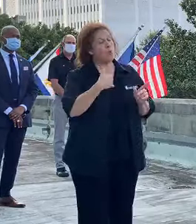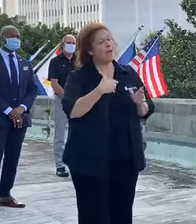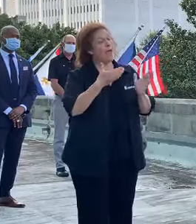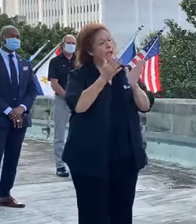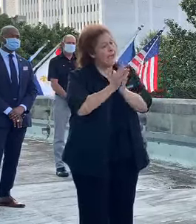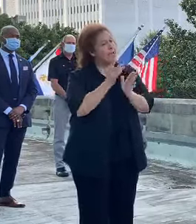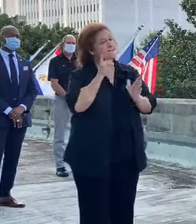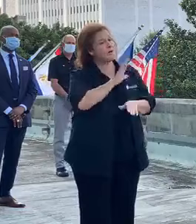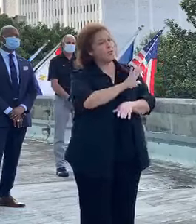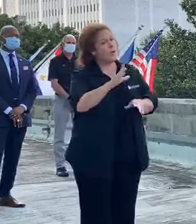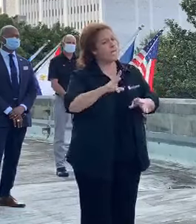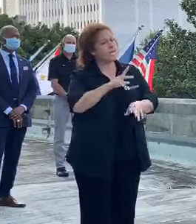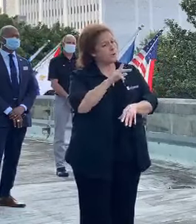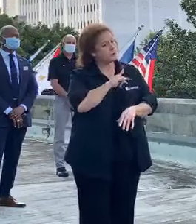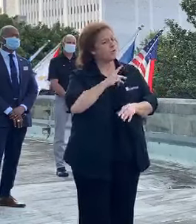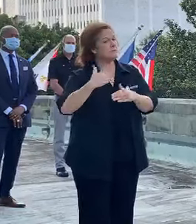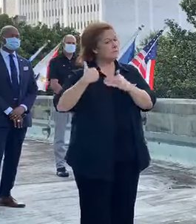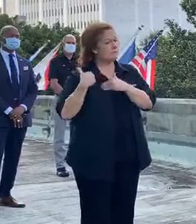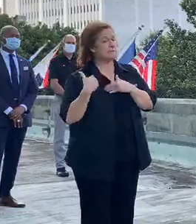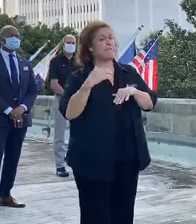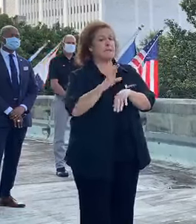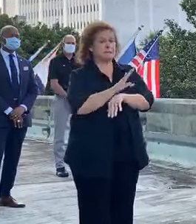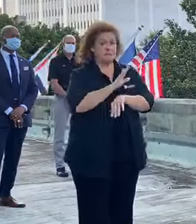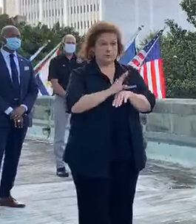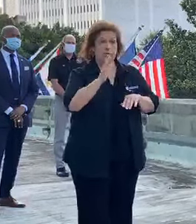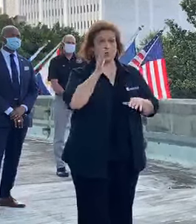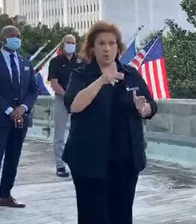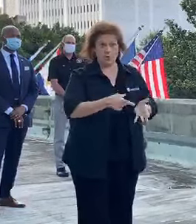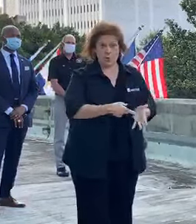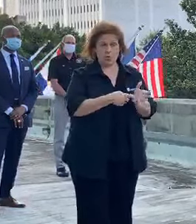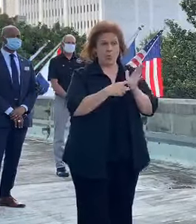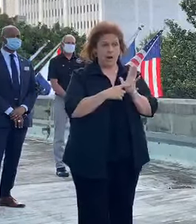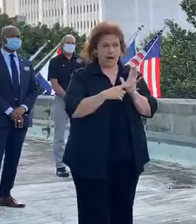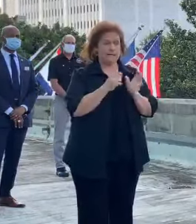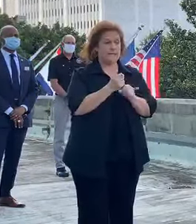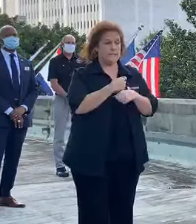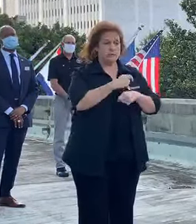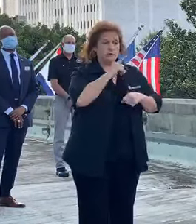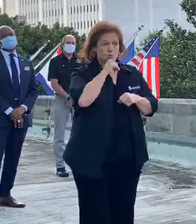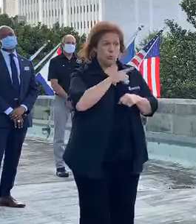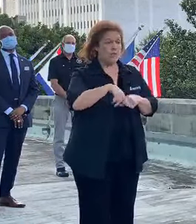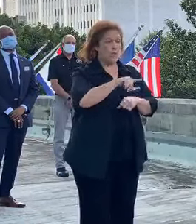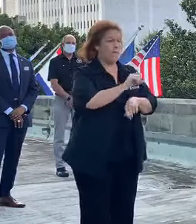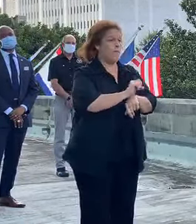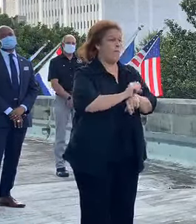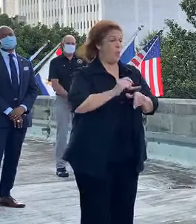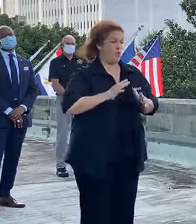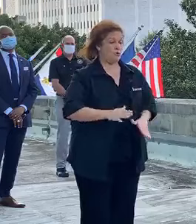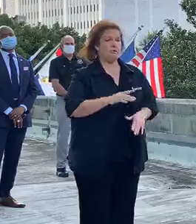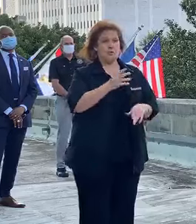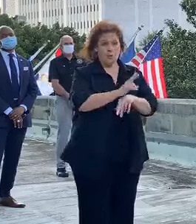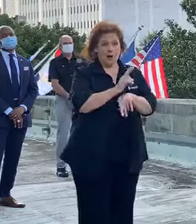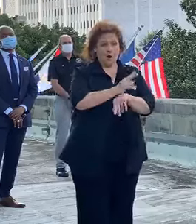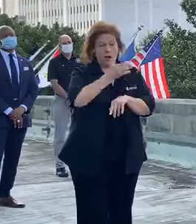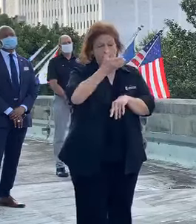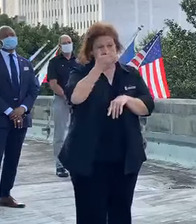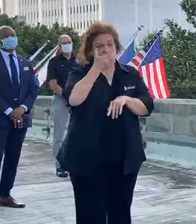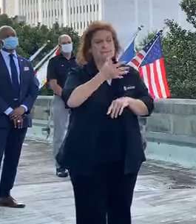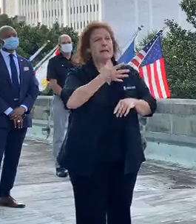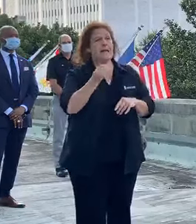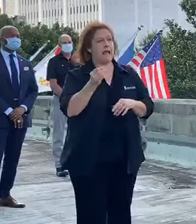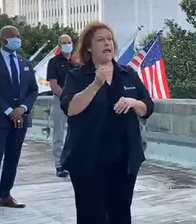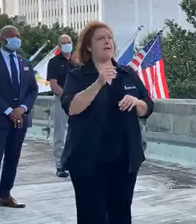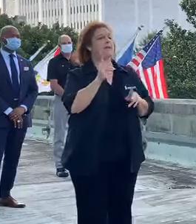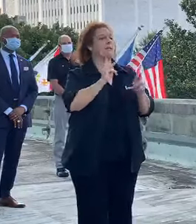personal responsibility. Businesses will be required to ensure that their employees have a mask as well as